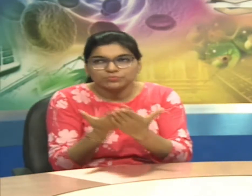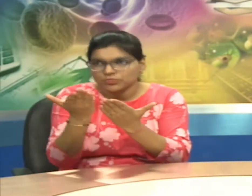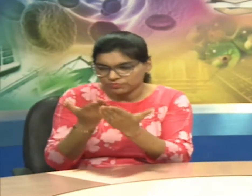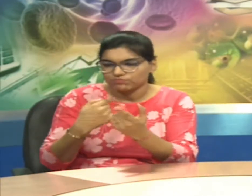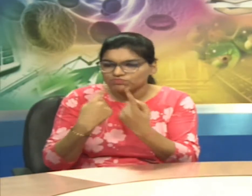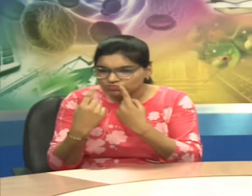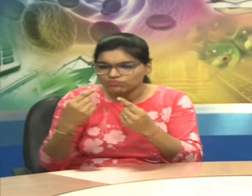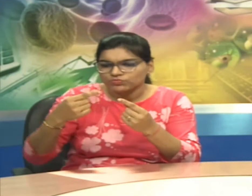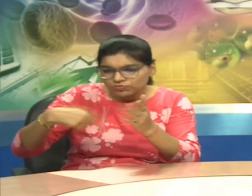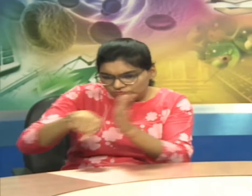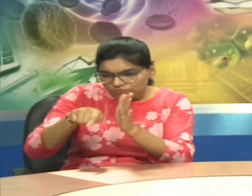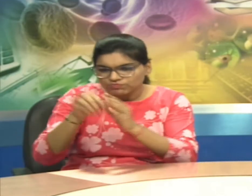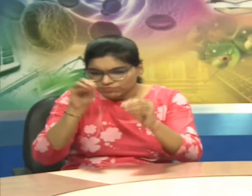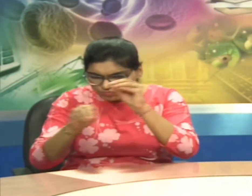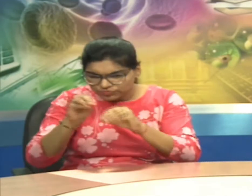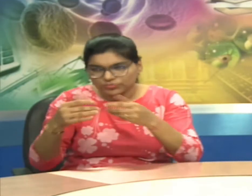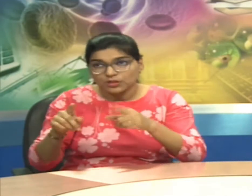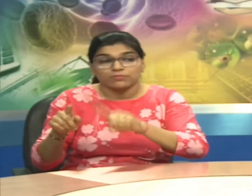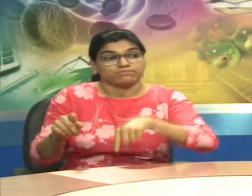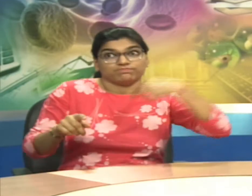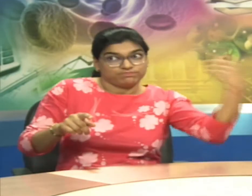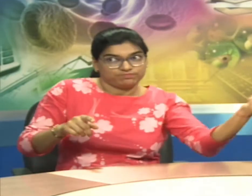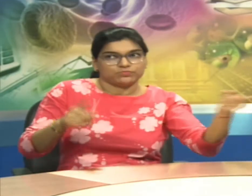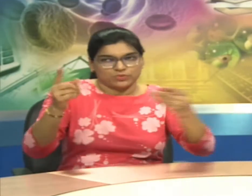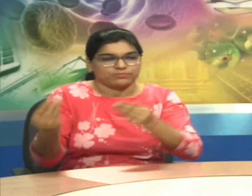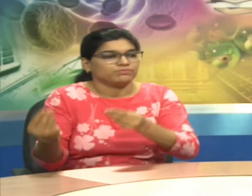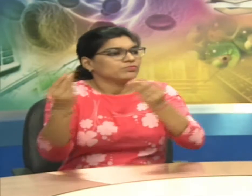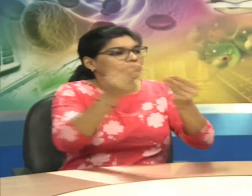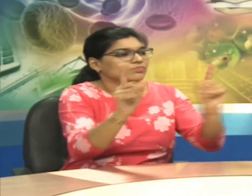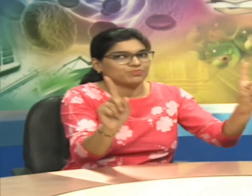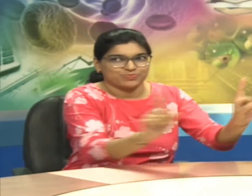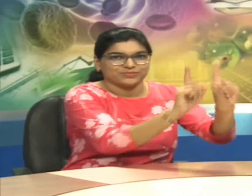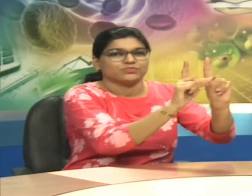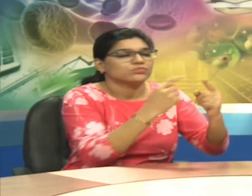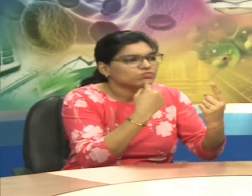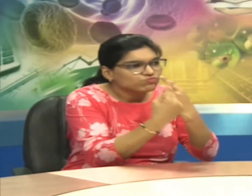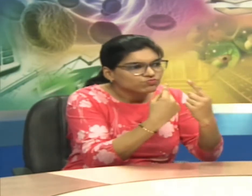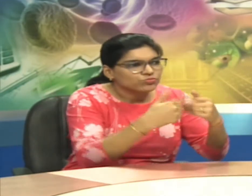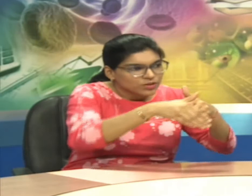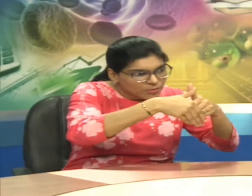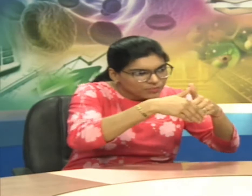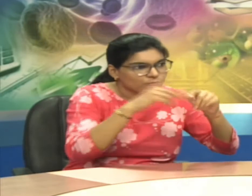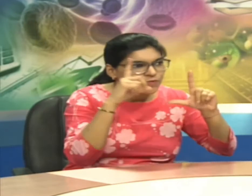help you in filling the form. All the things which is passed from one to another